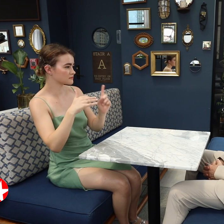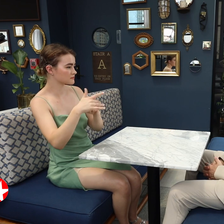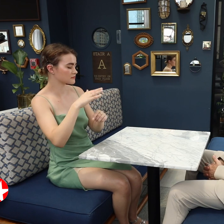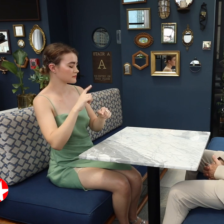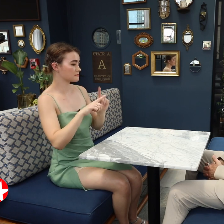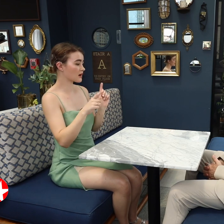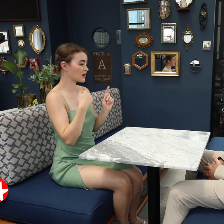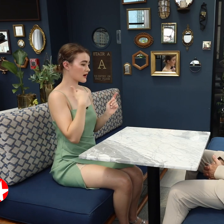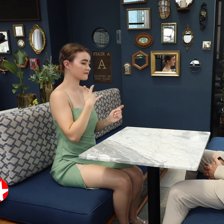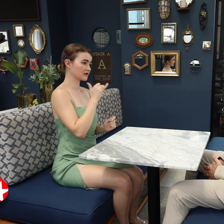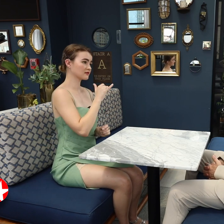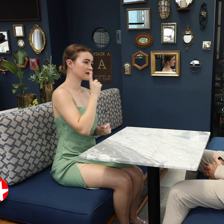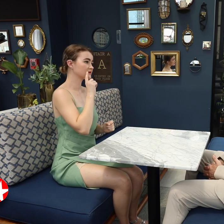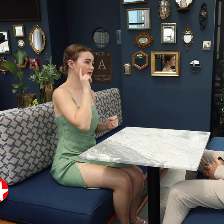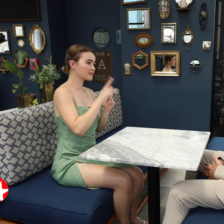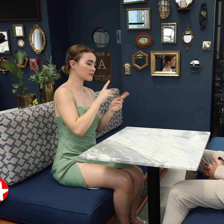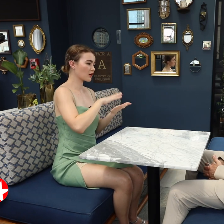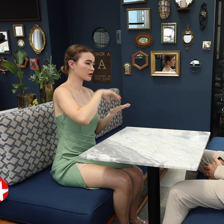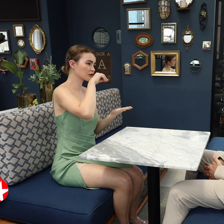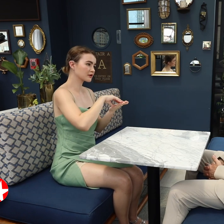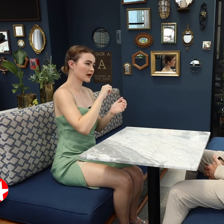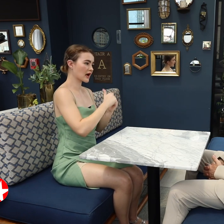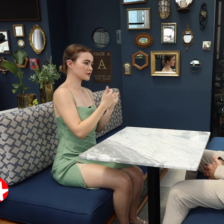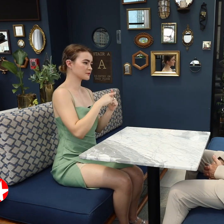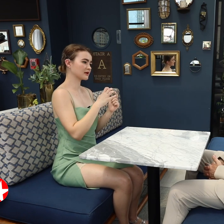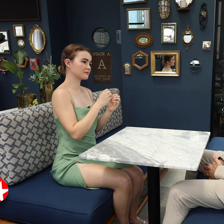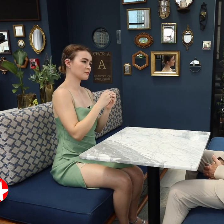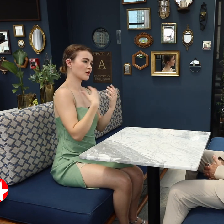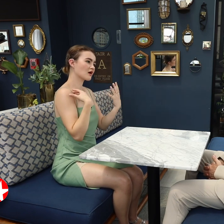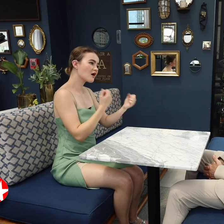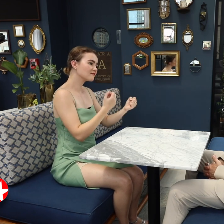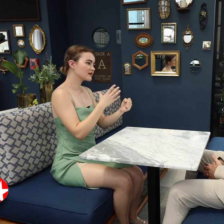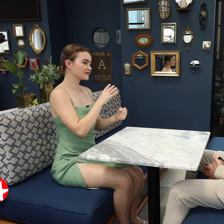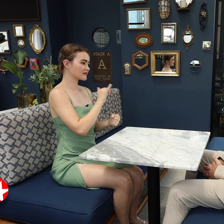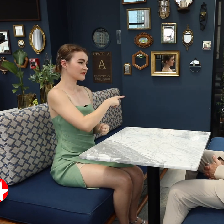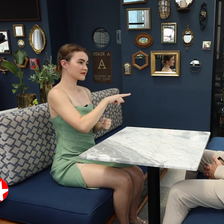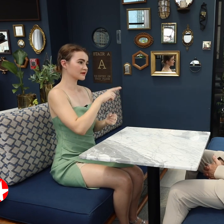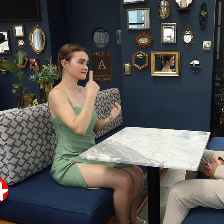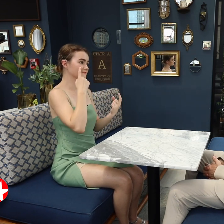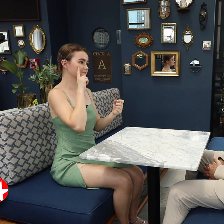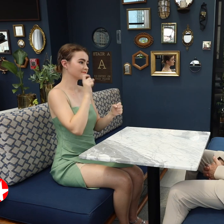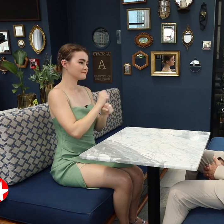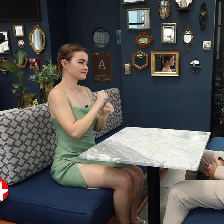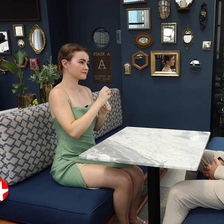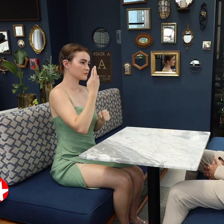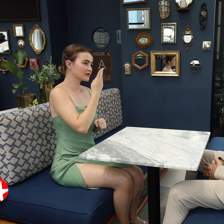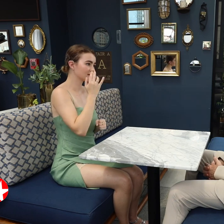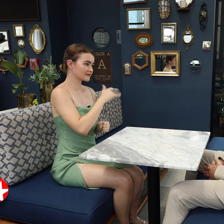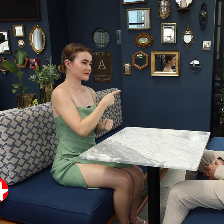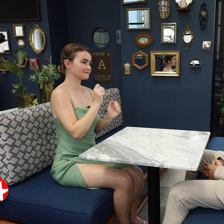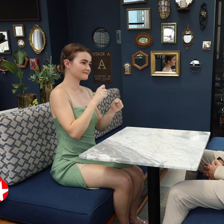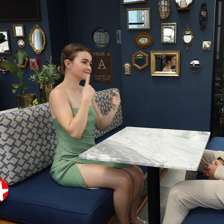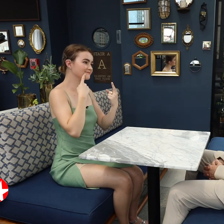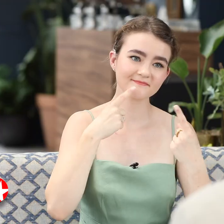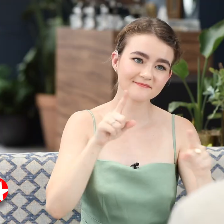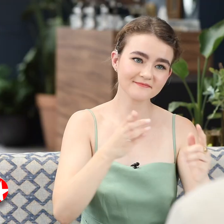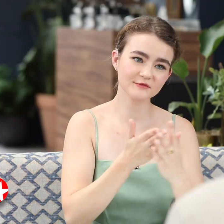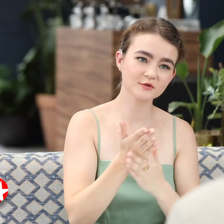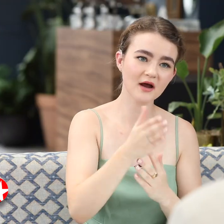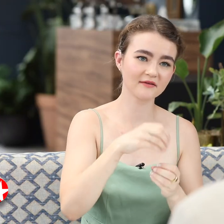not just hearing people who are now writing the narratives. Deaf people are now learning to be more confident in our community and realizing